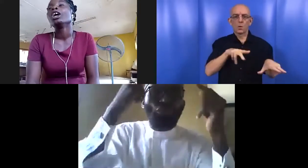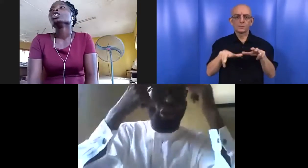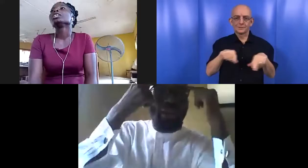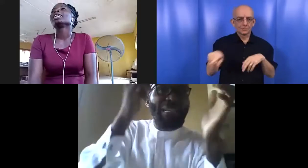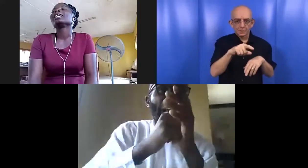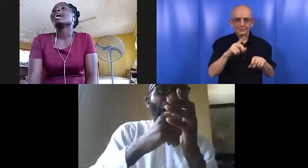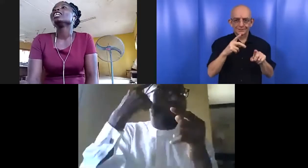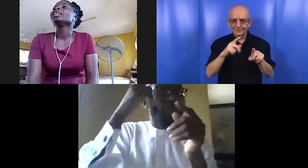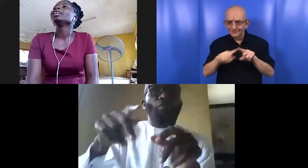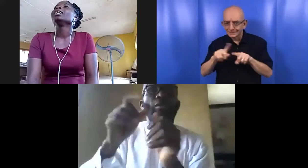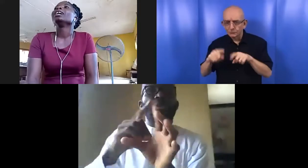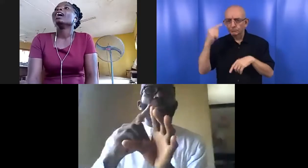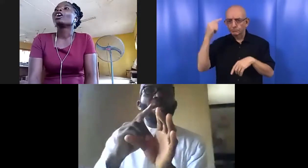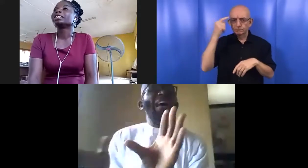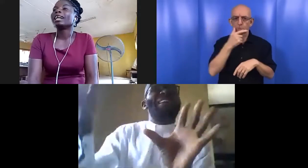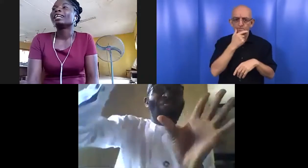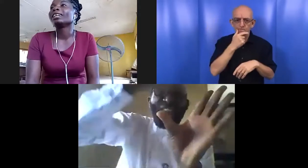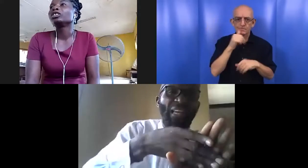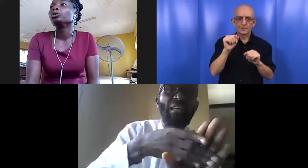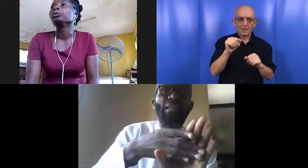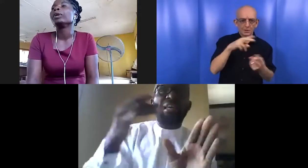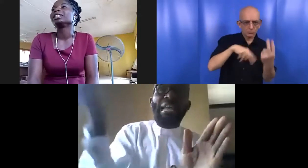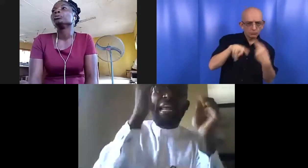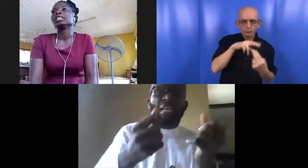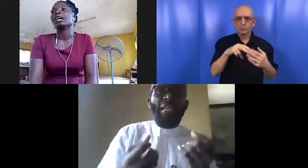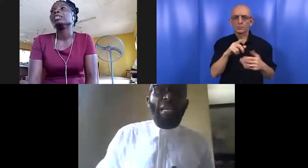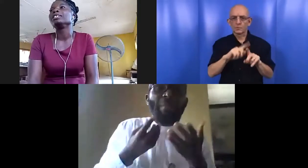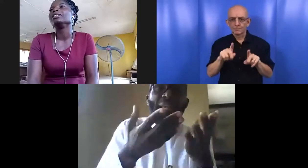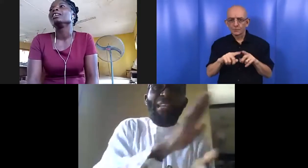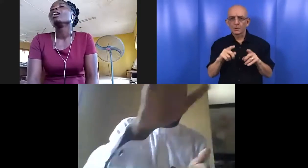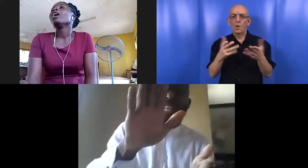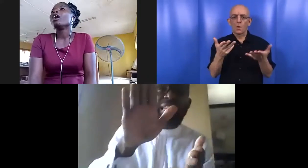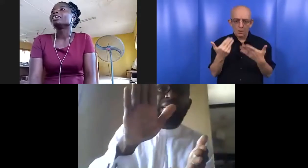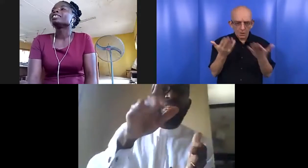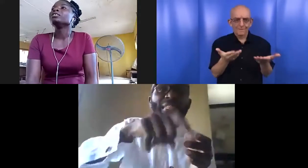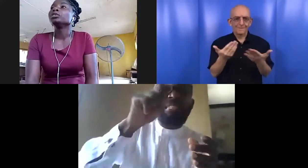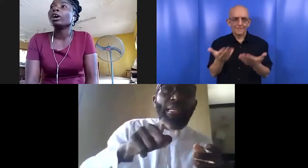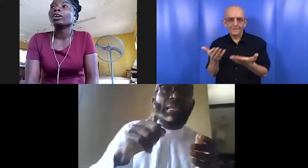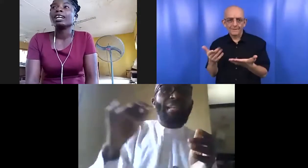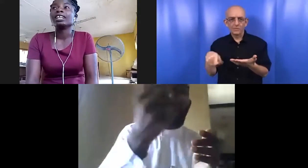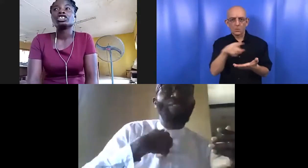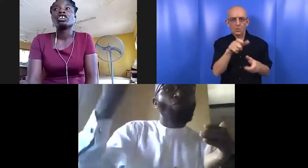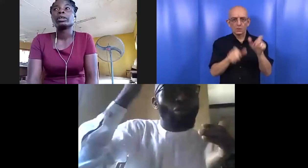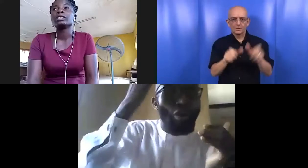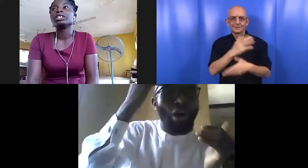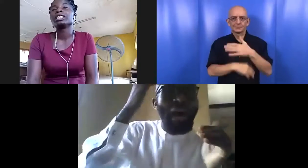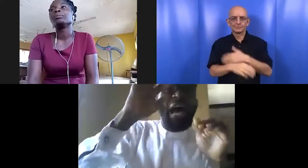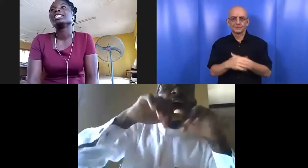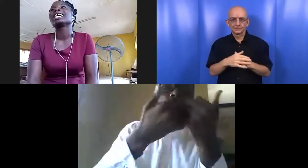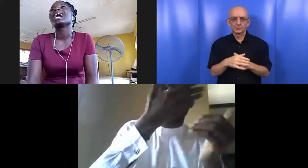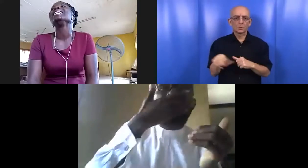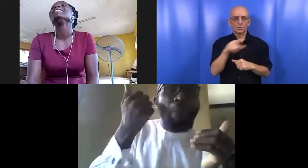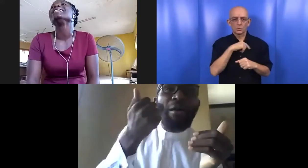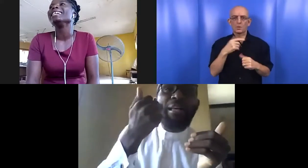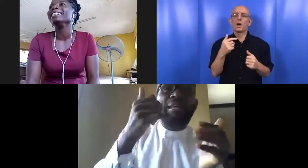organization, so that any concern that has to do with persons with disability, all these individual organizations of persons with